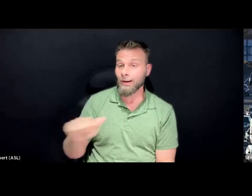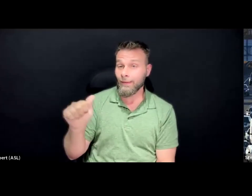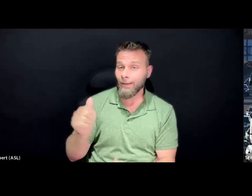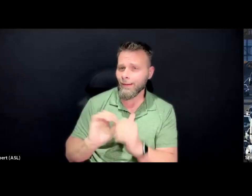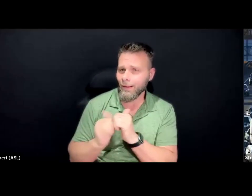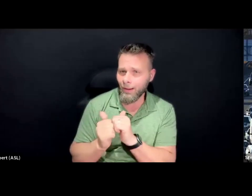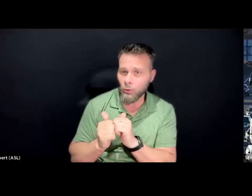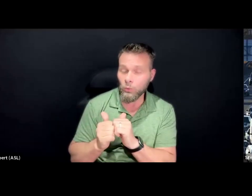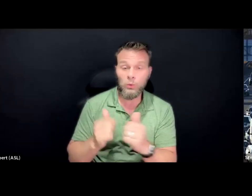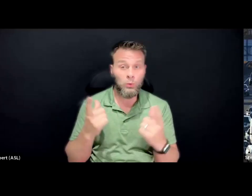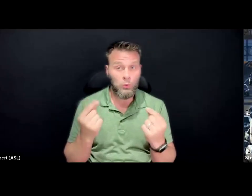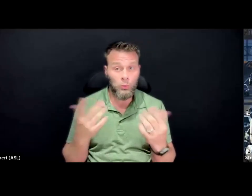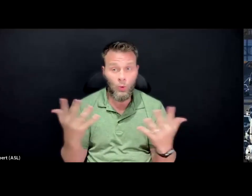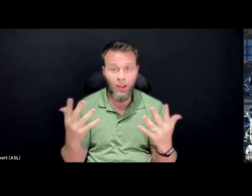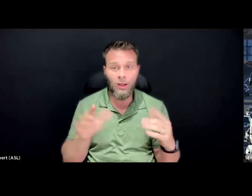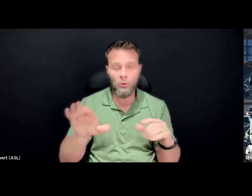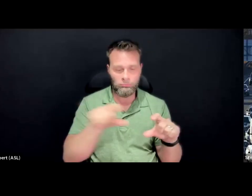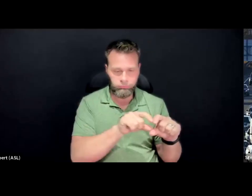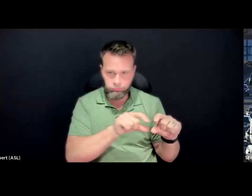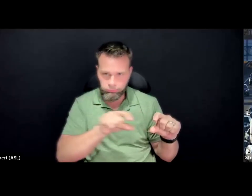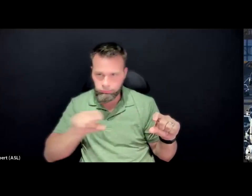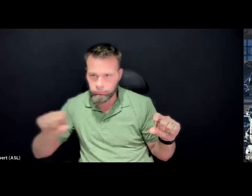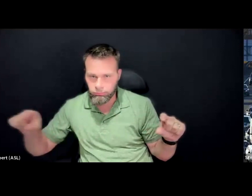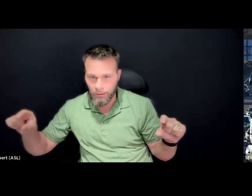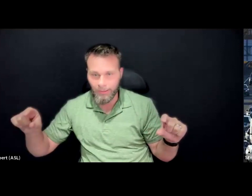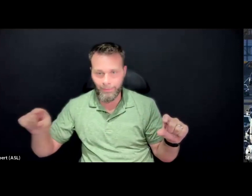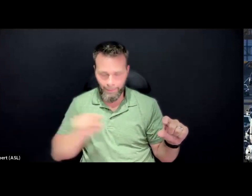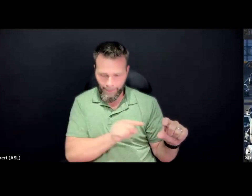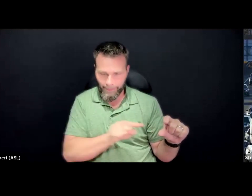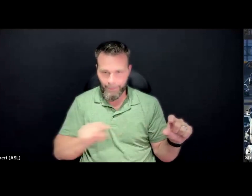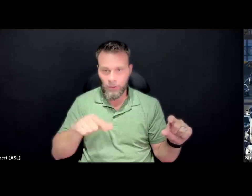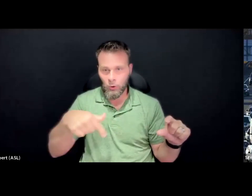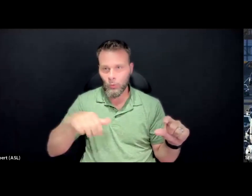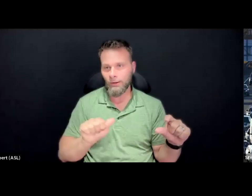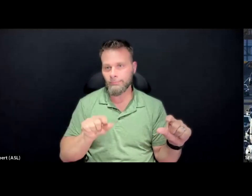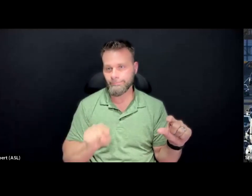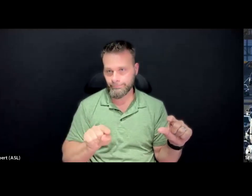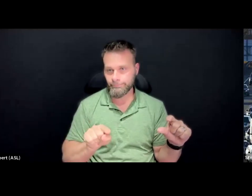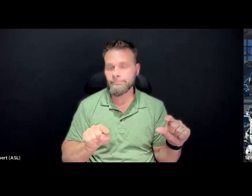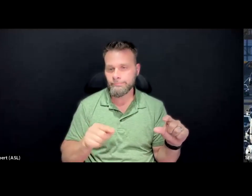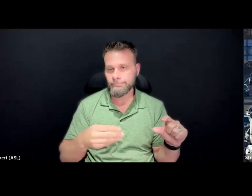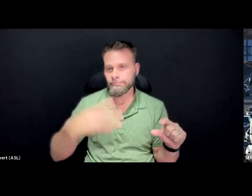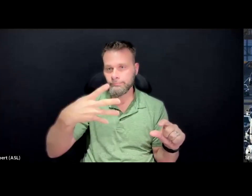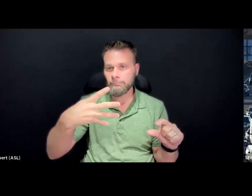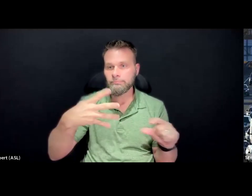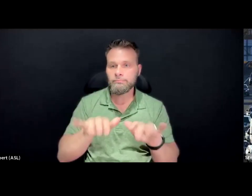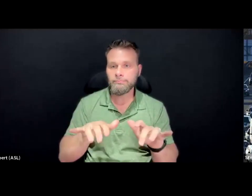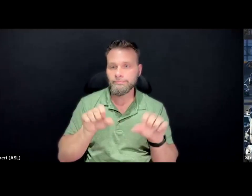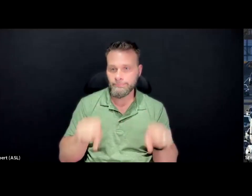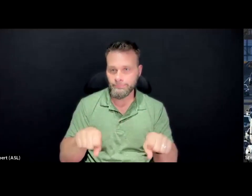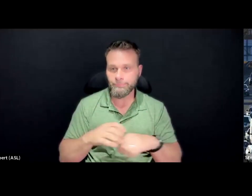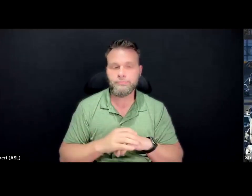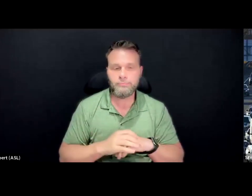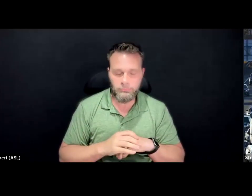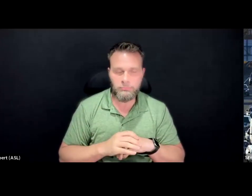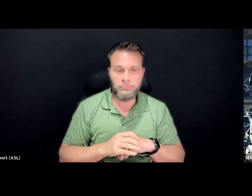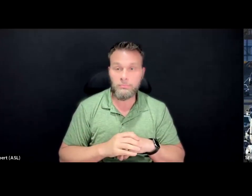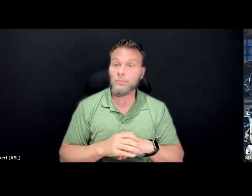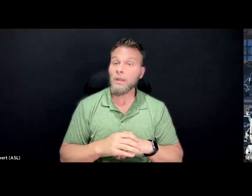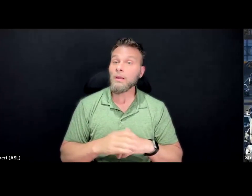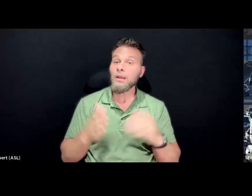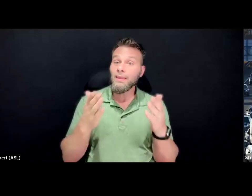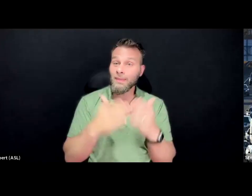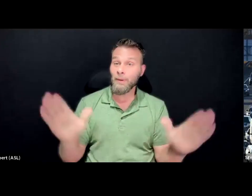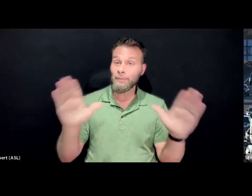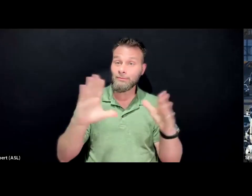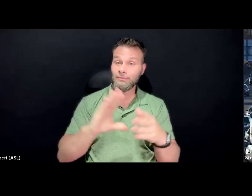you can find the button at the bottom of your screen. In addition, please use the raised hand feature for the public comment